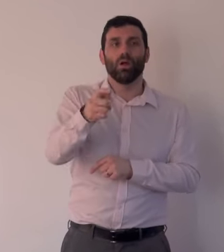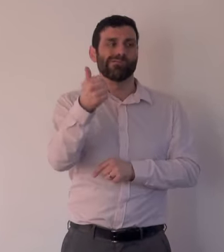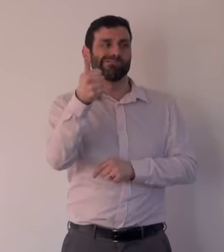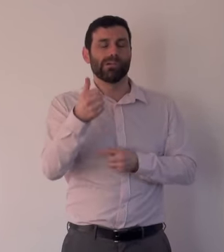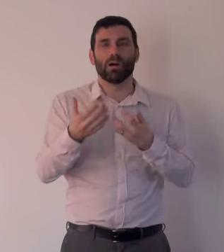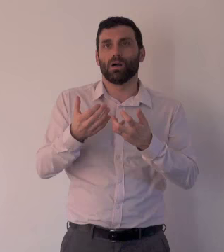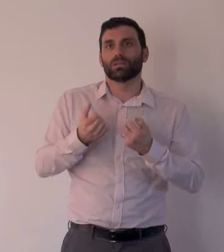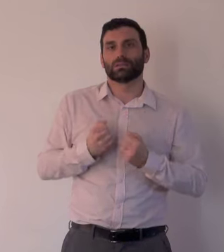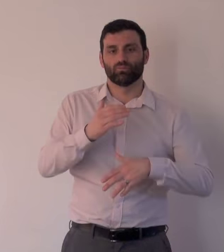when asked.